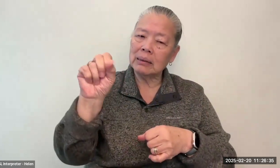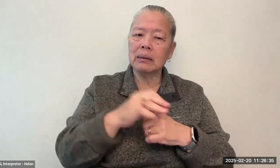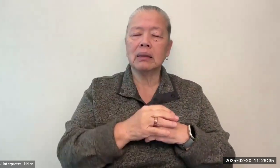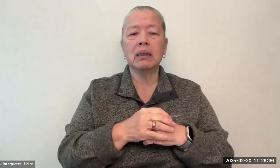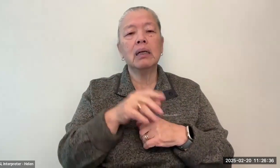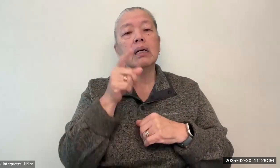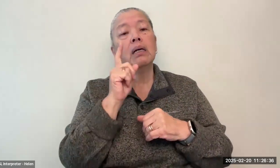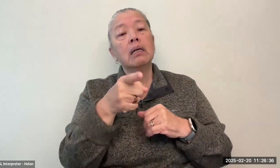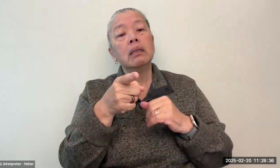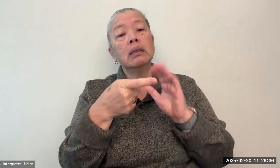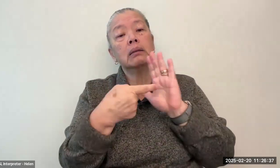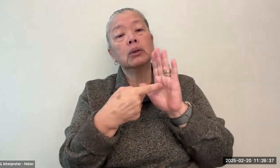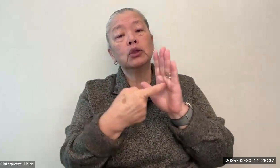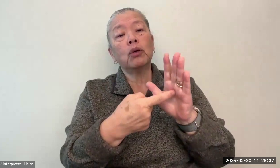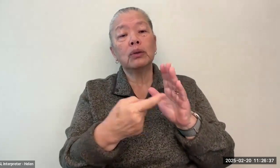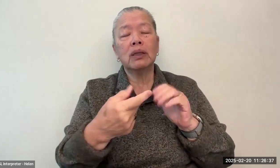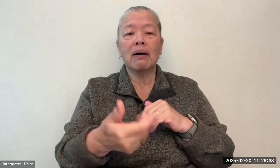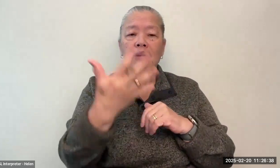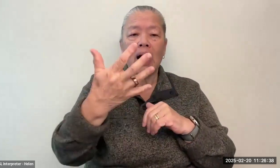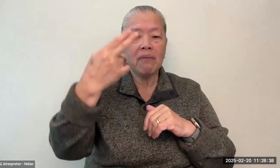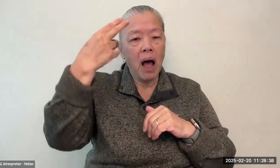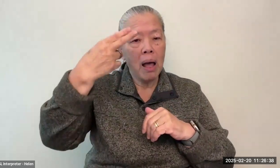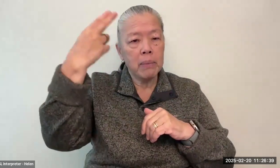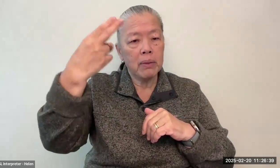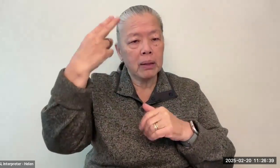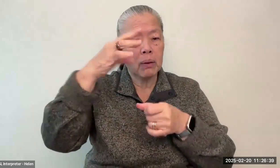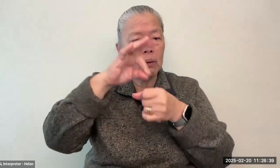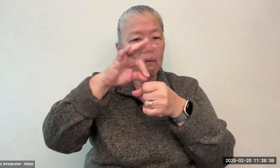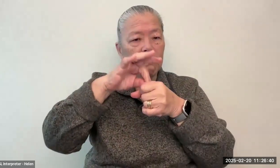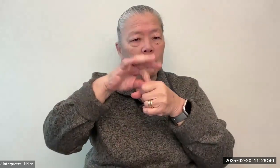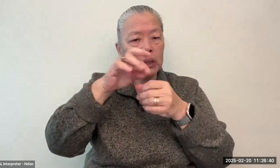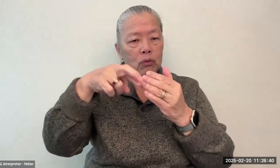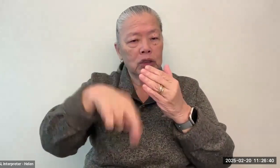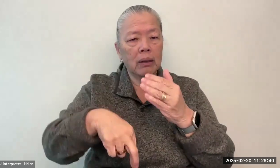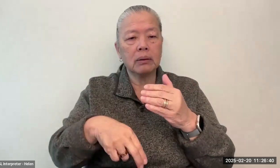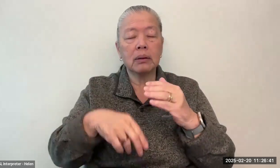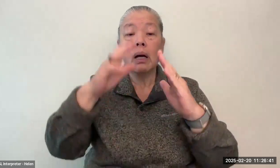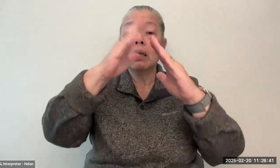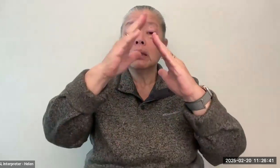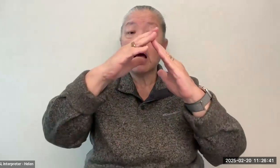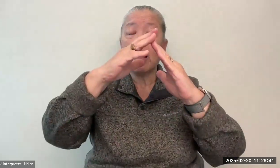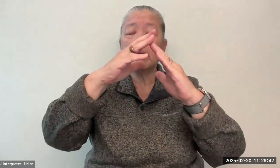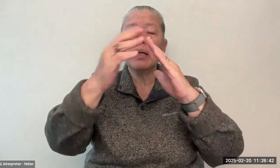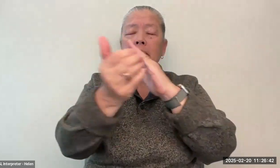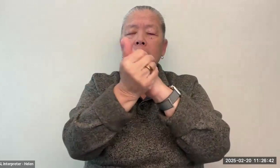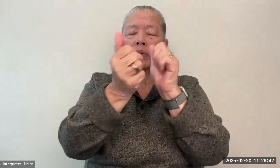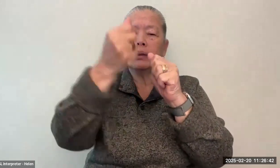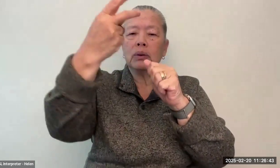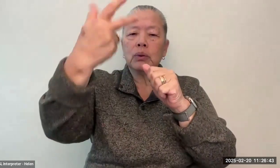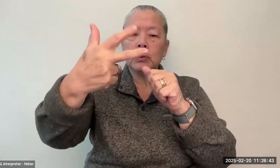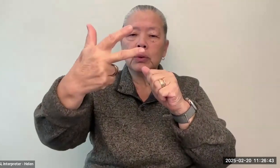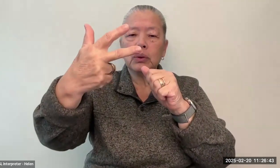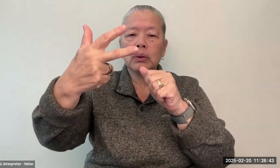illustration shows 5 hypothetical conference vote totals. In the top chart, the amendment gets 2/3 approval in 3 of the 5